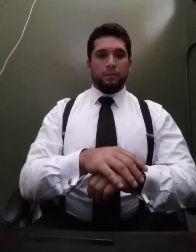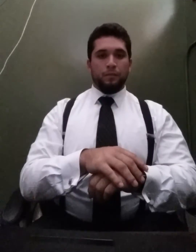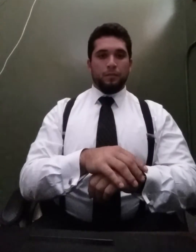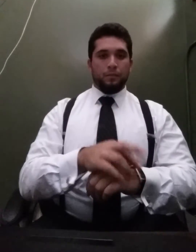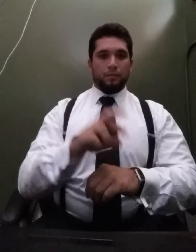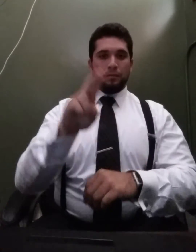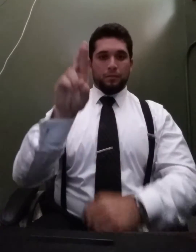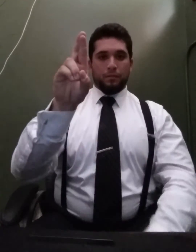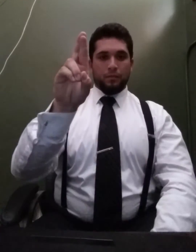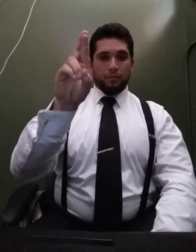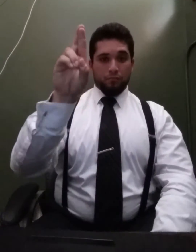What do we call that?